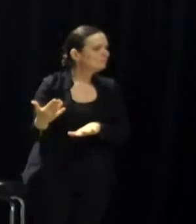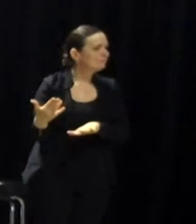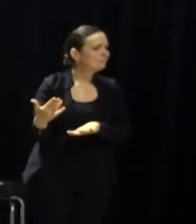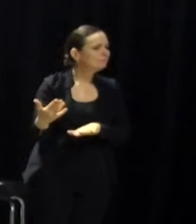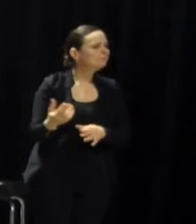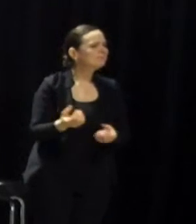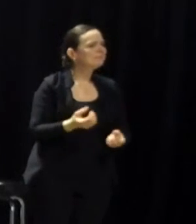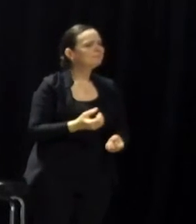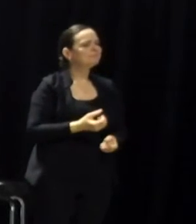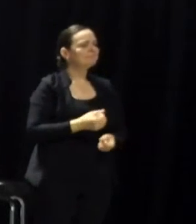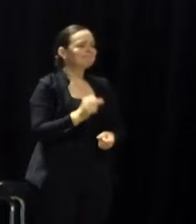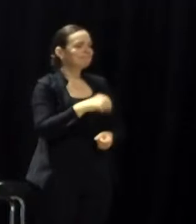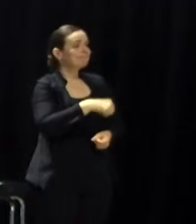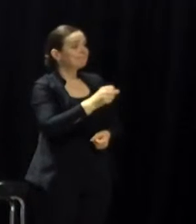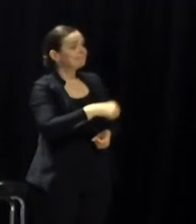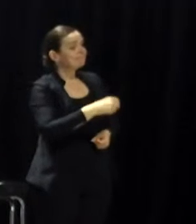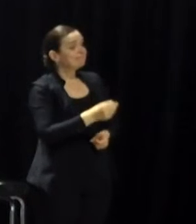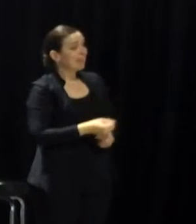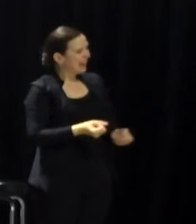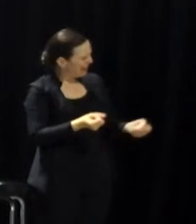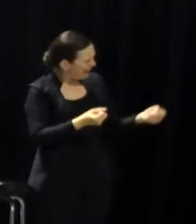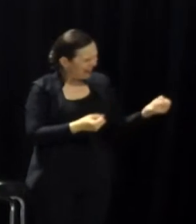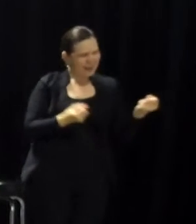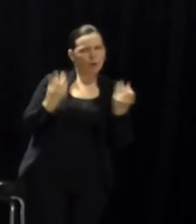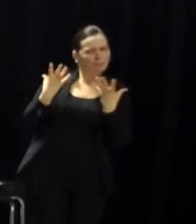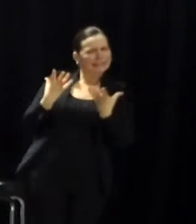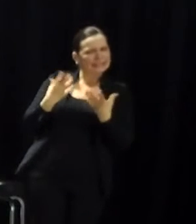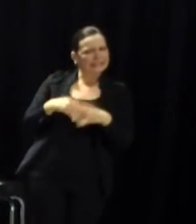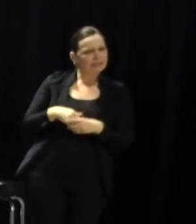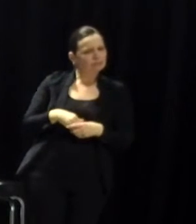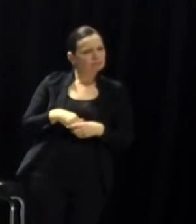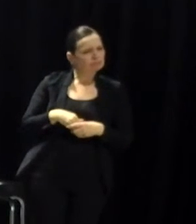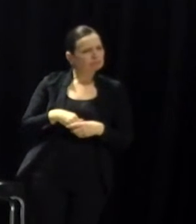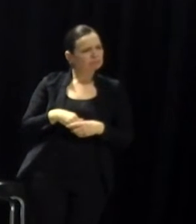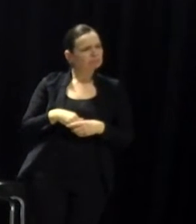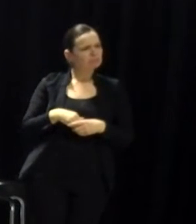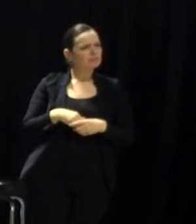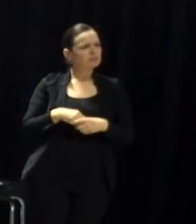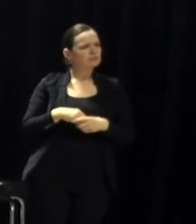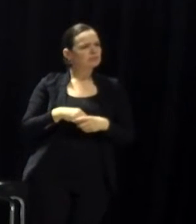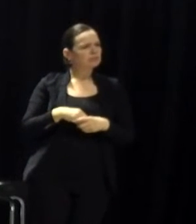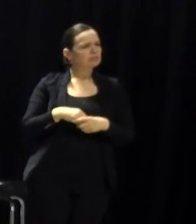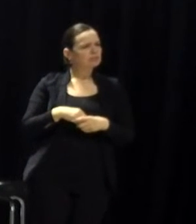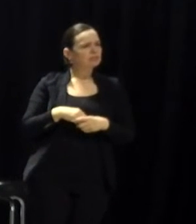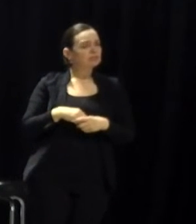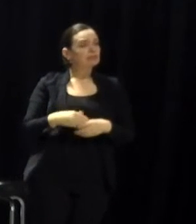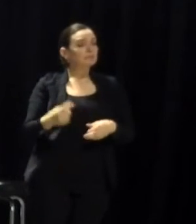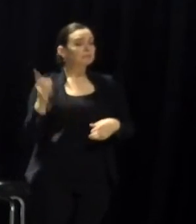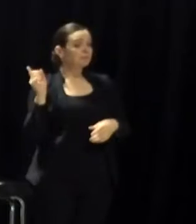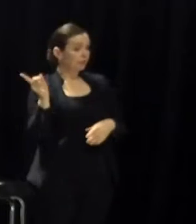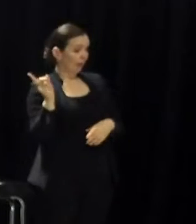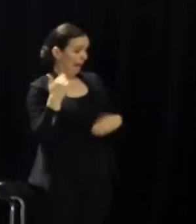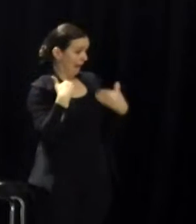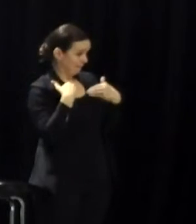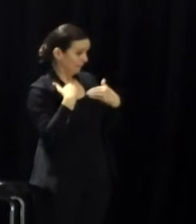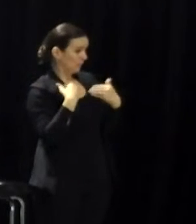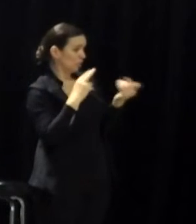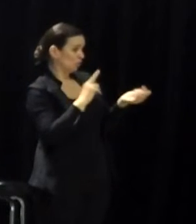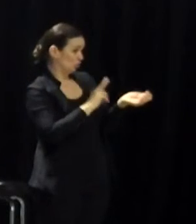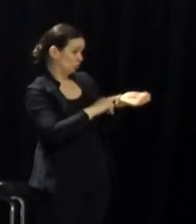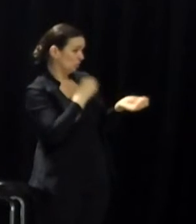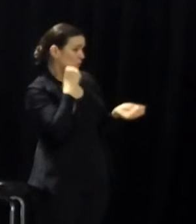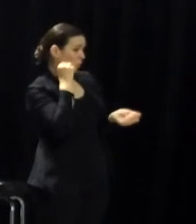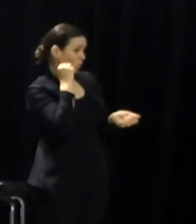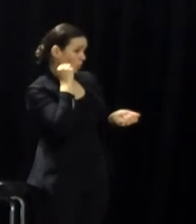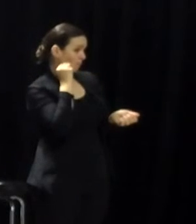Tim. Again, I have my hospital death number, then nursing home death. I just know what I see. If I went back